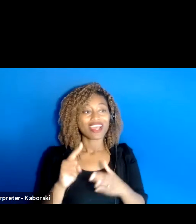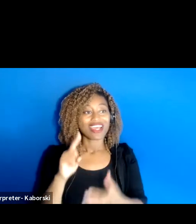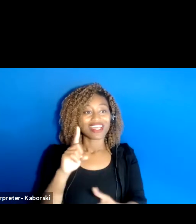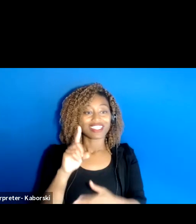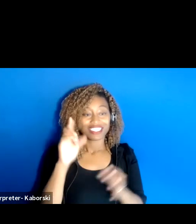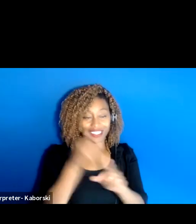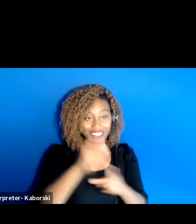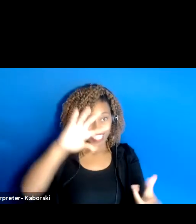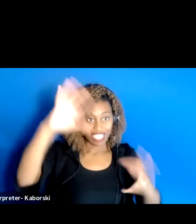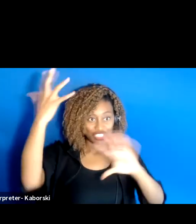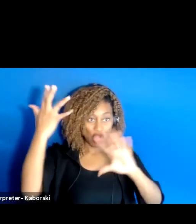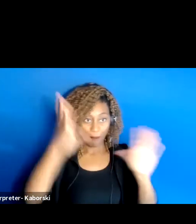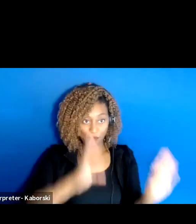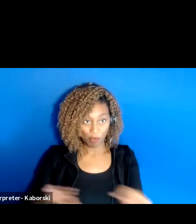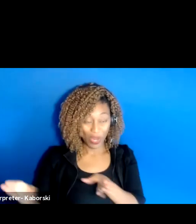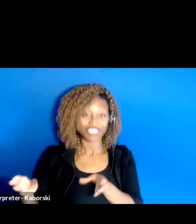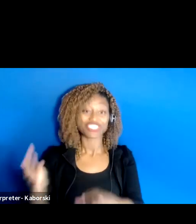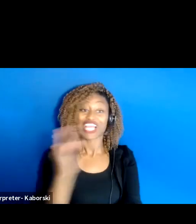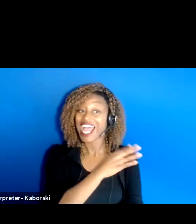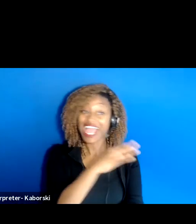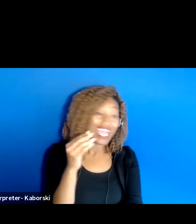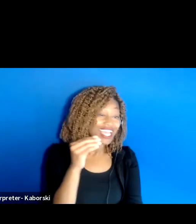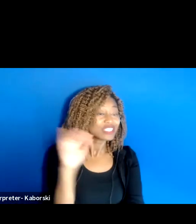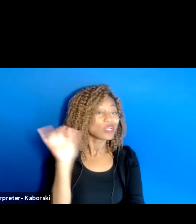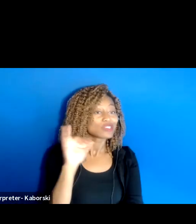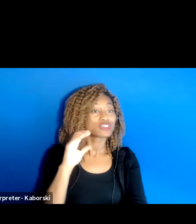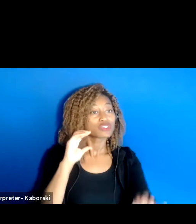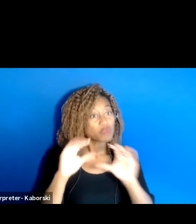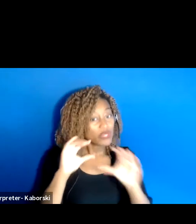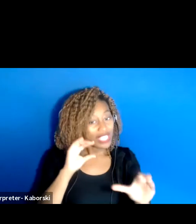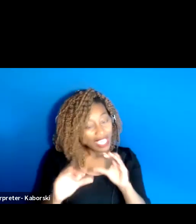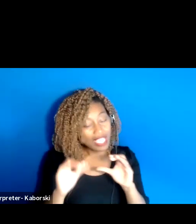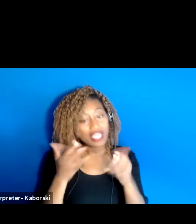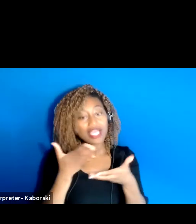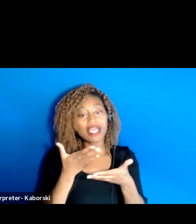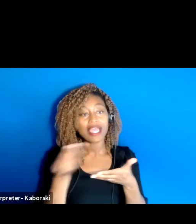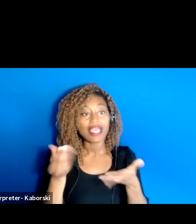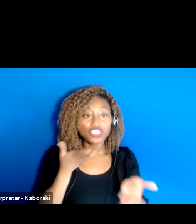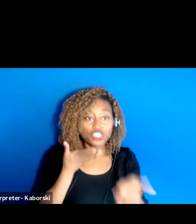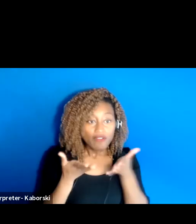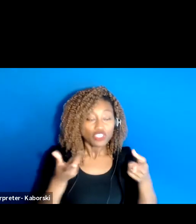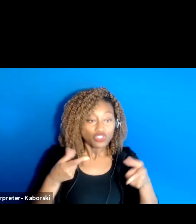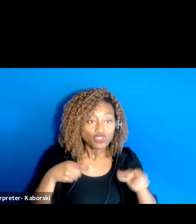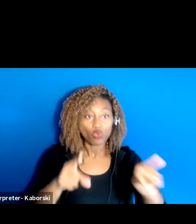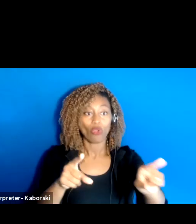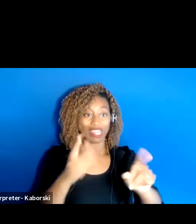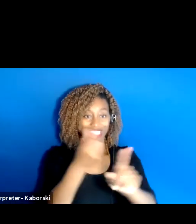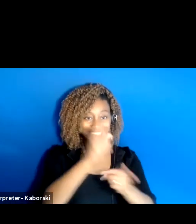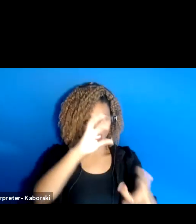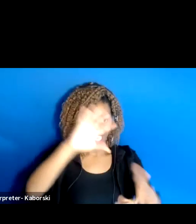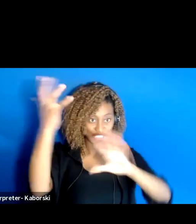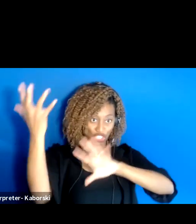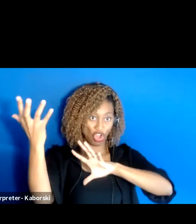preparation, as well as communication and services during a disaster. And